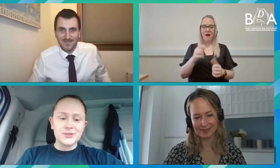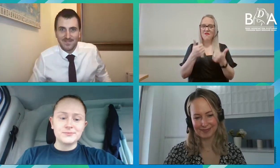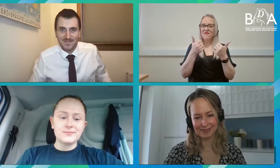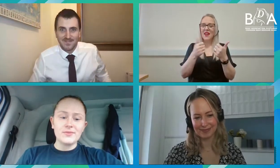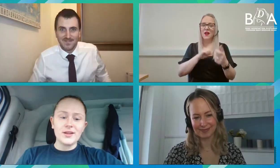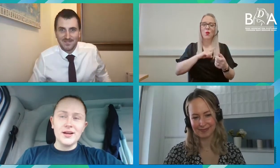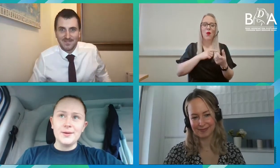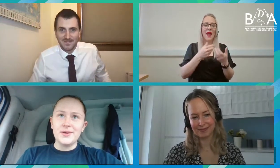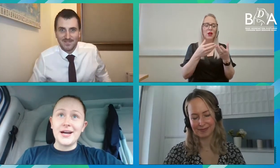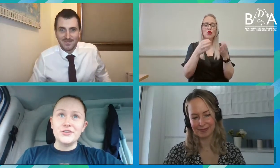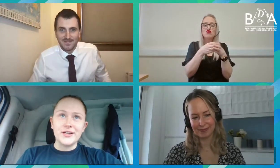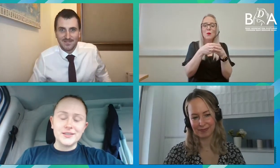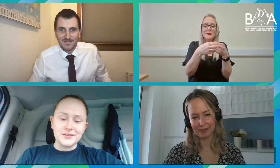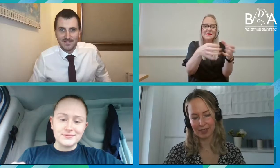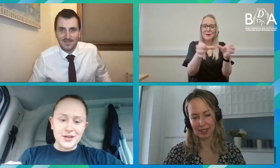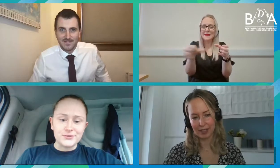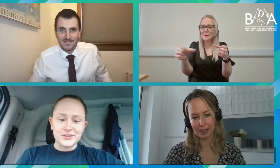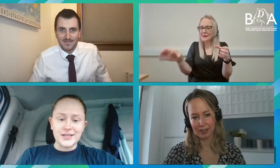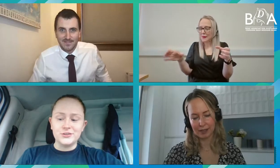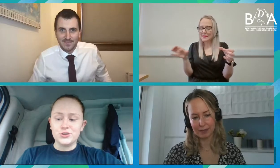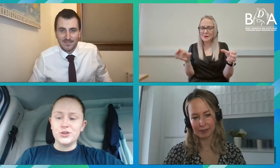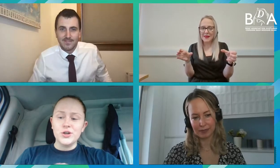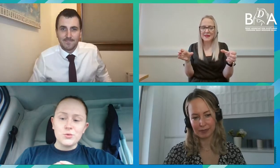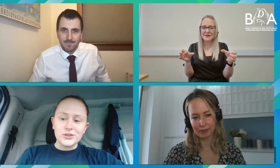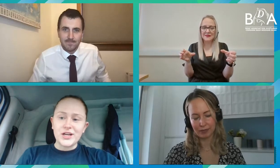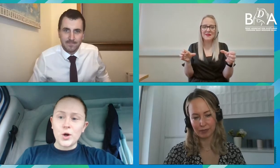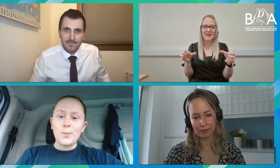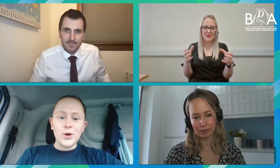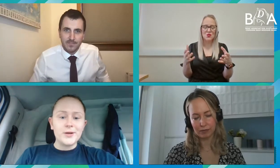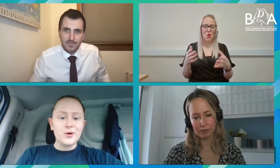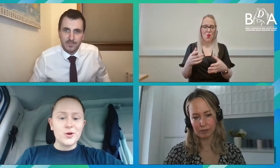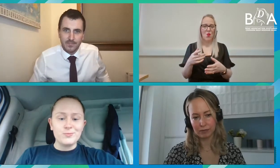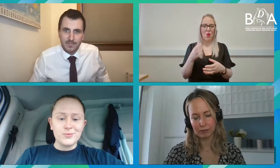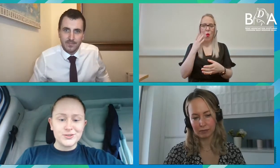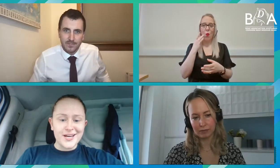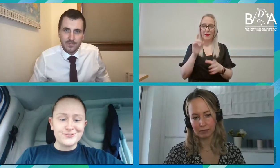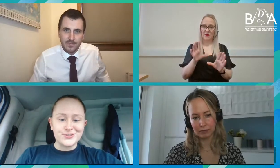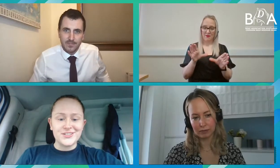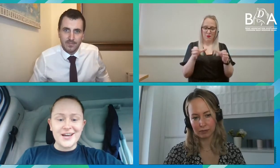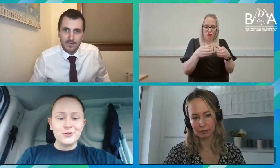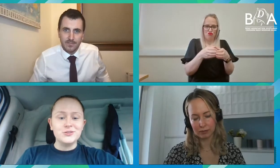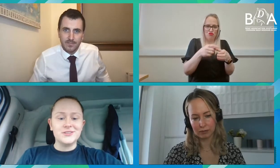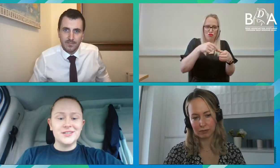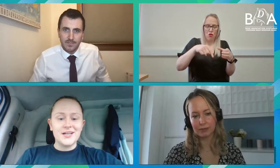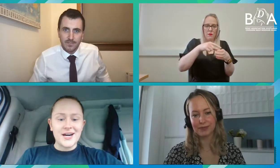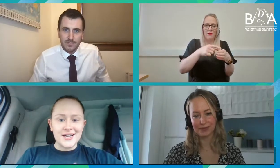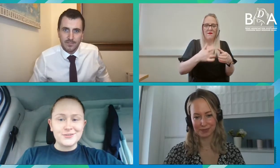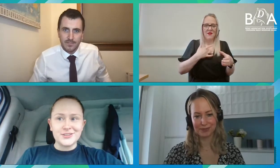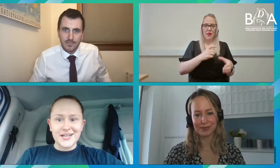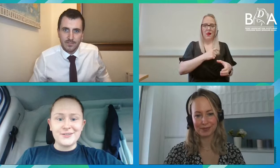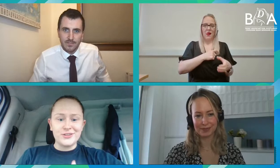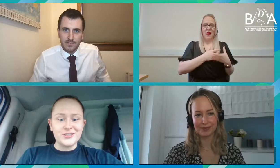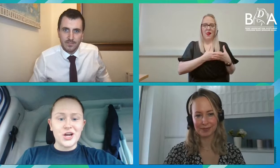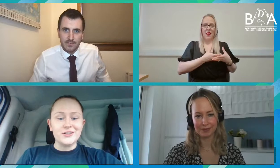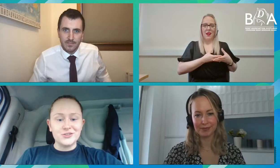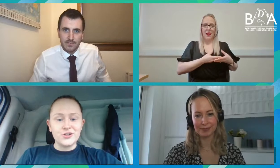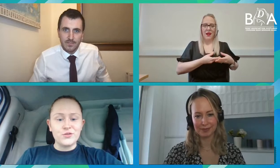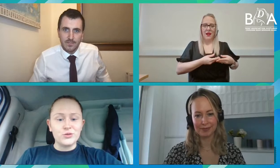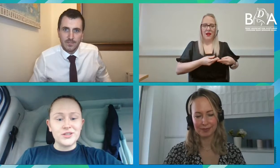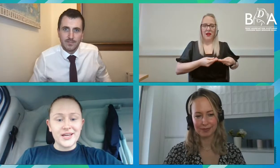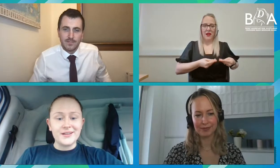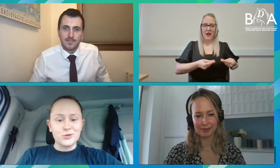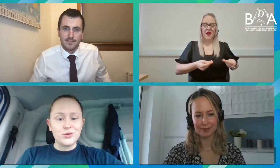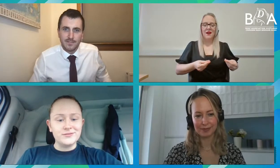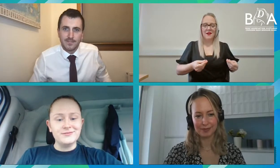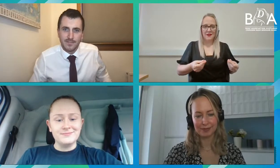into groups. And I trained in Livingston, so once I got put into my group, my nerves settled, and I was really started